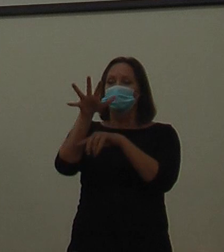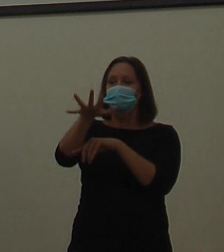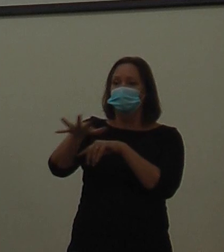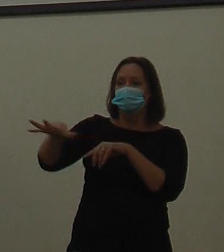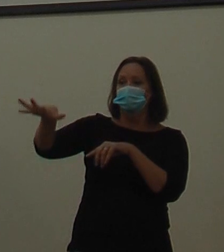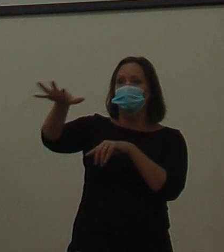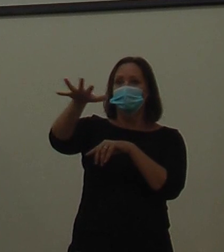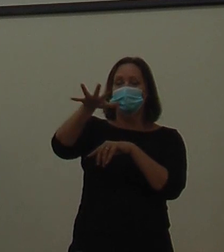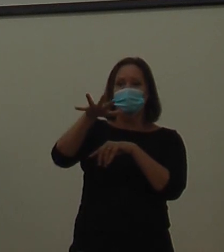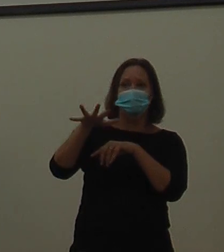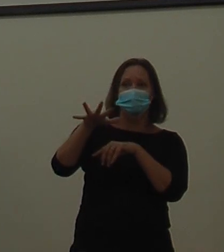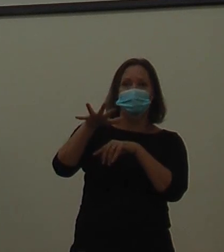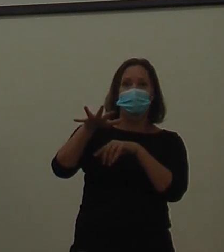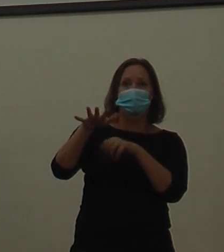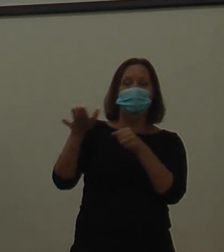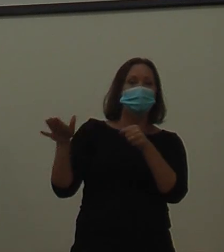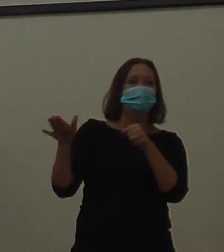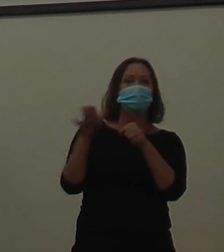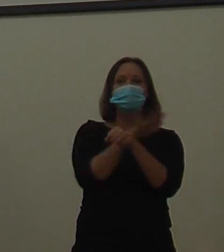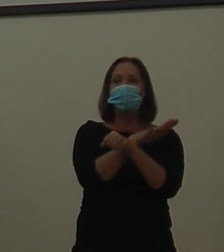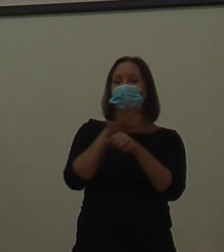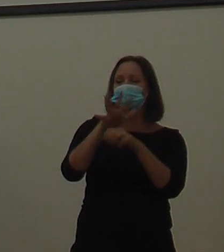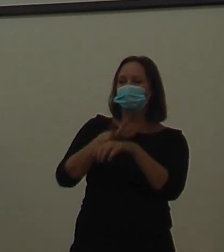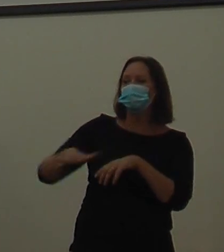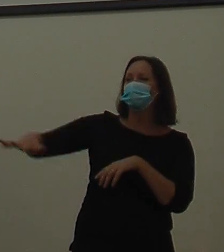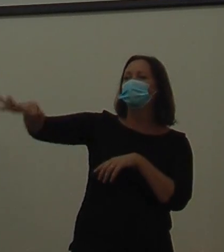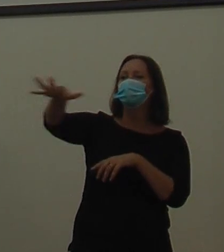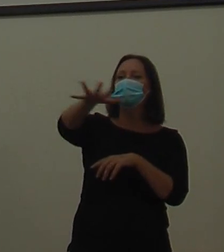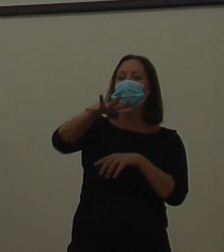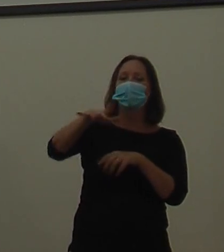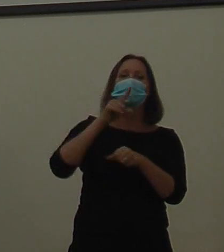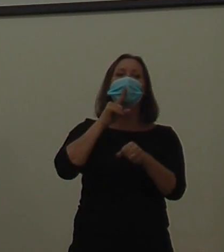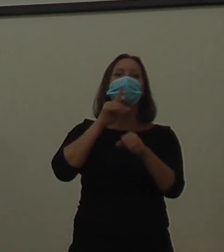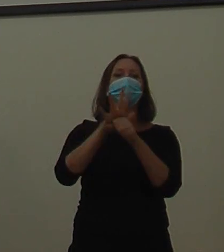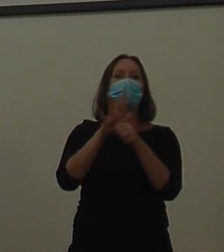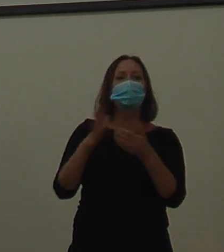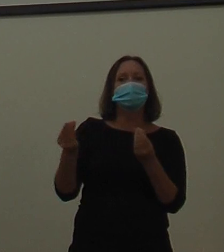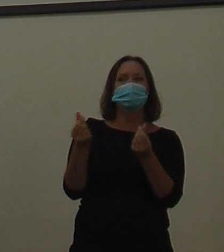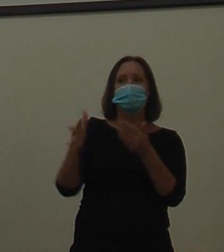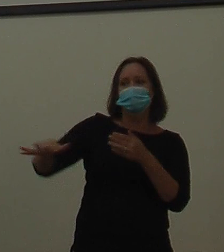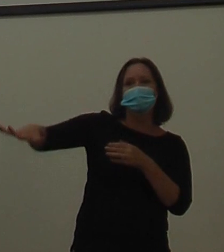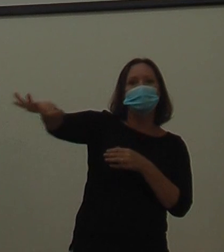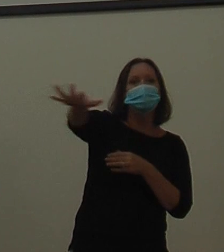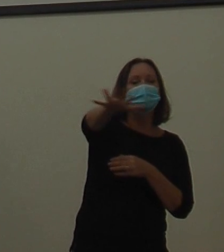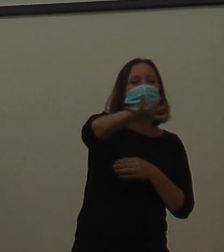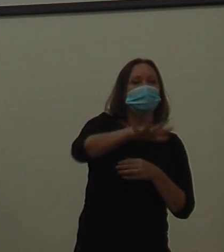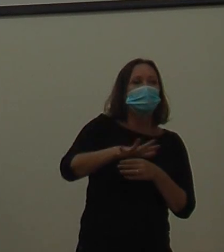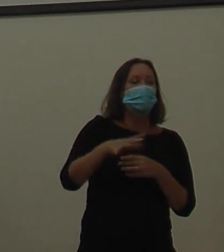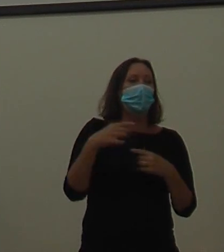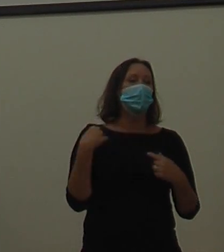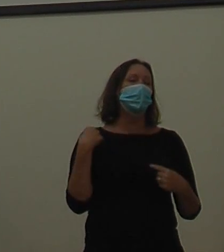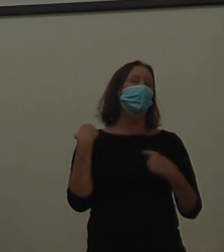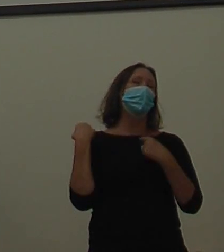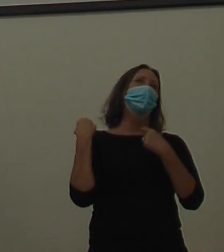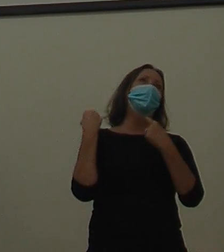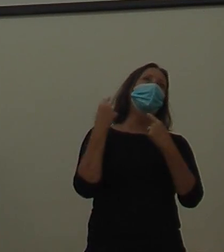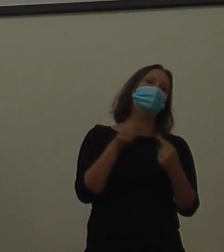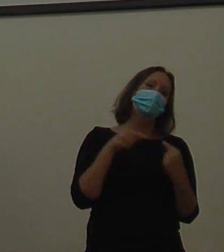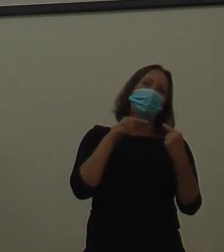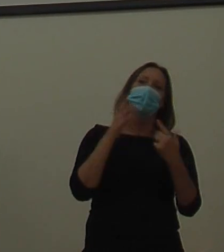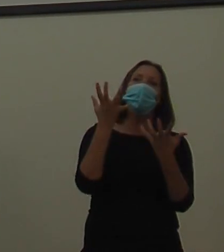entire land for Israel, the promised land, that land that they had been seeking for oh so very